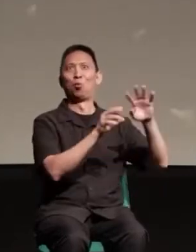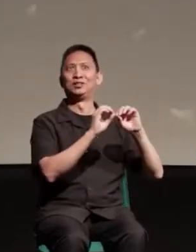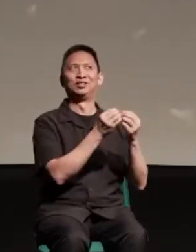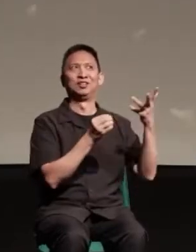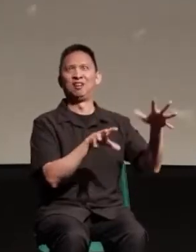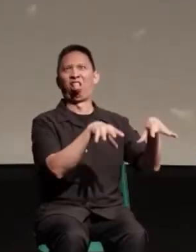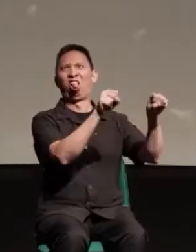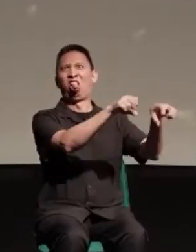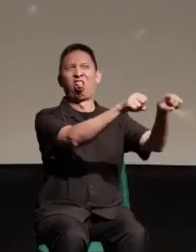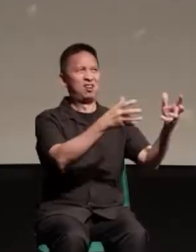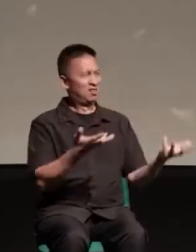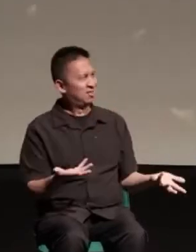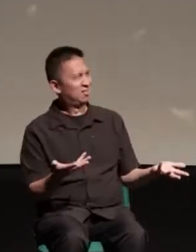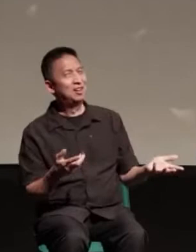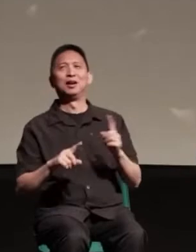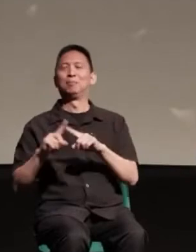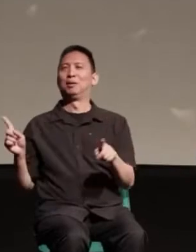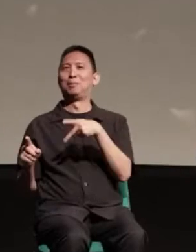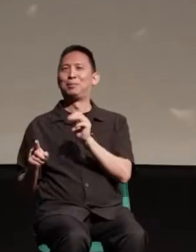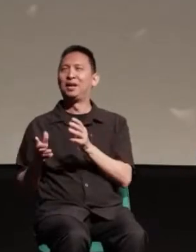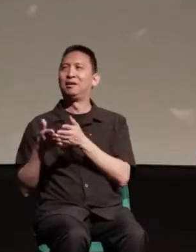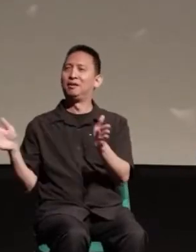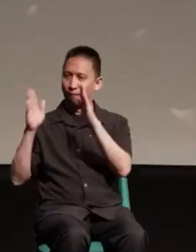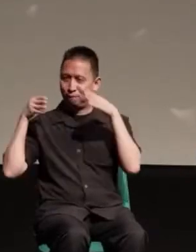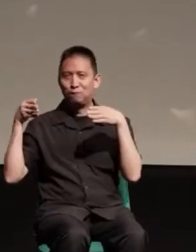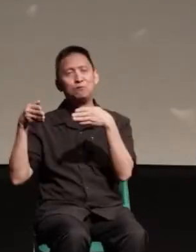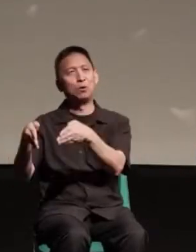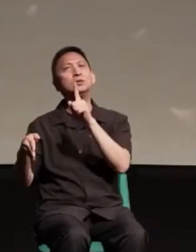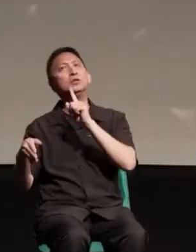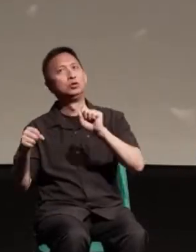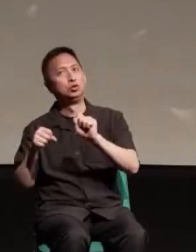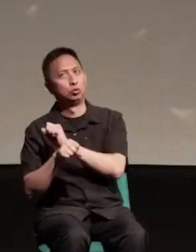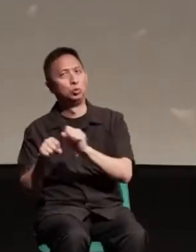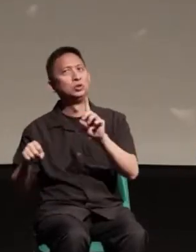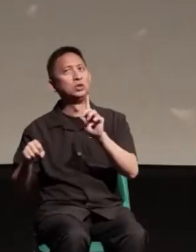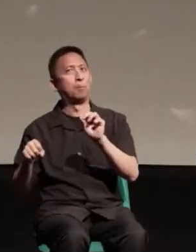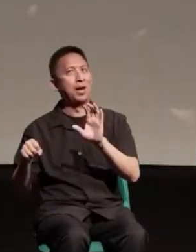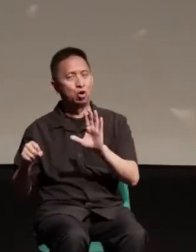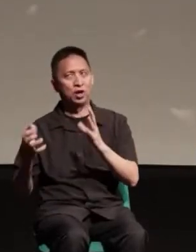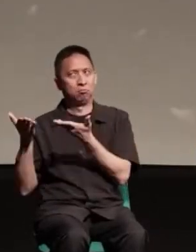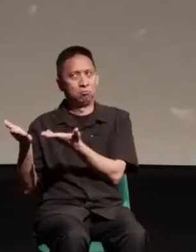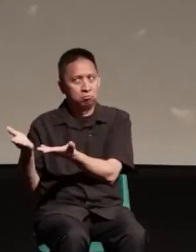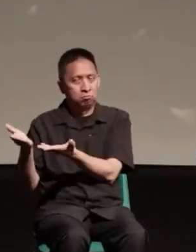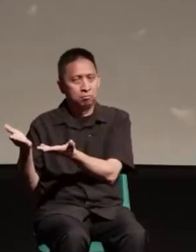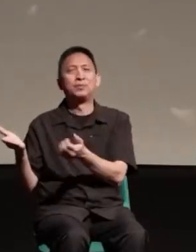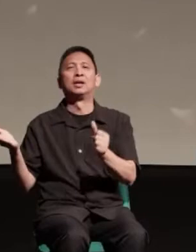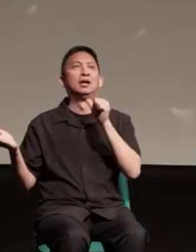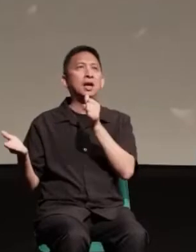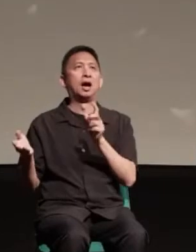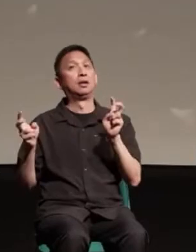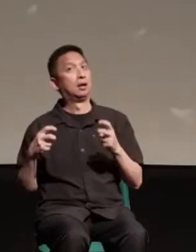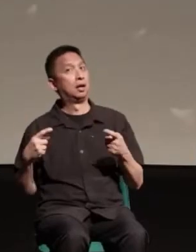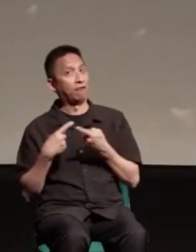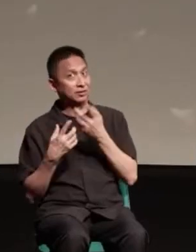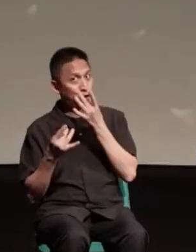we are doing in public media is really focused on true, authentic documentary that does not have conflicts of interest,